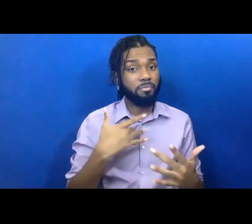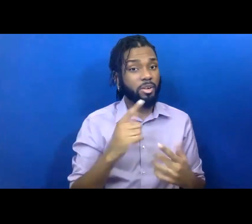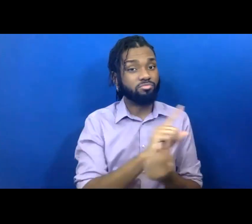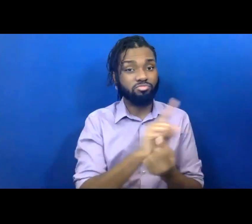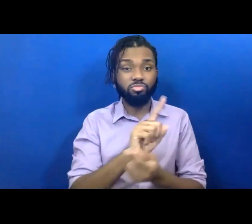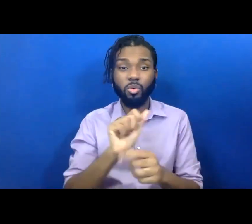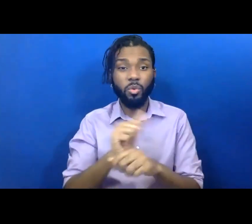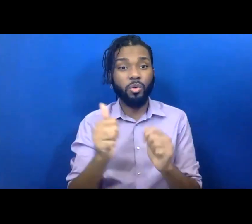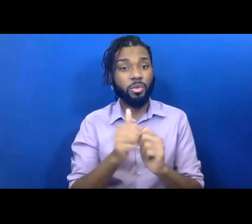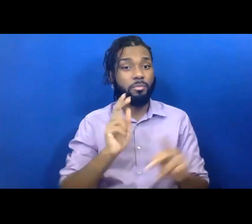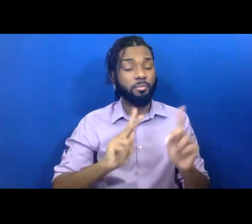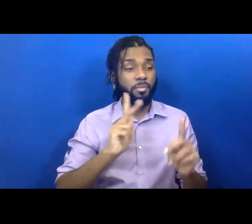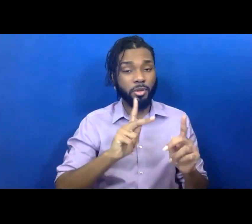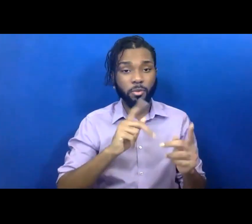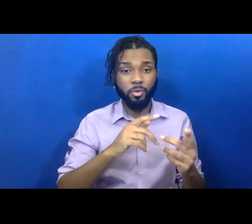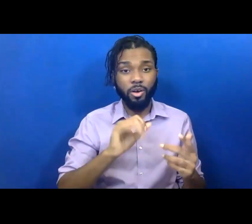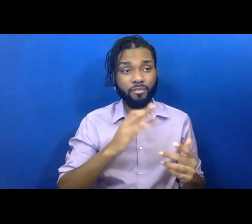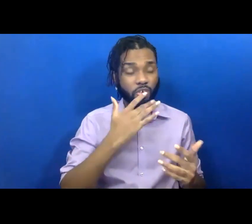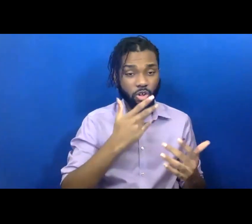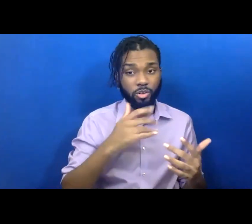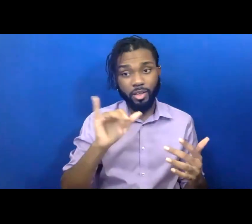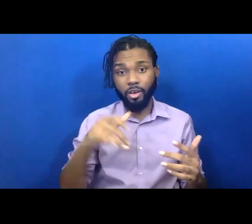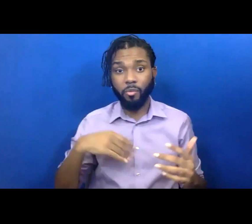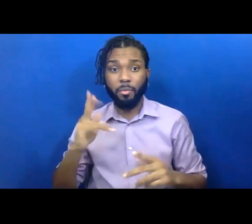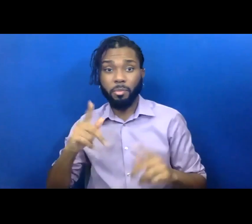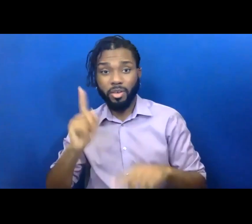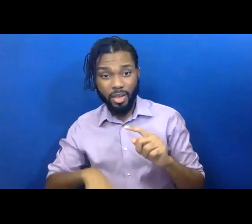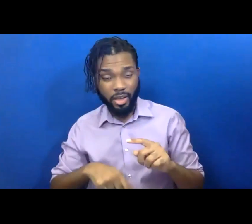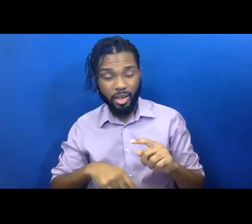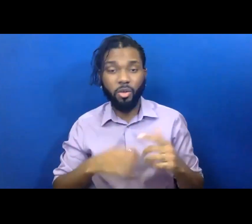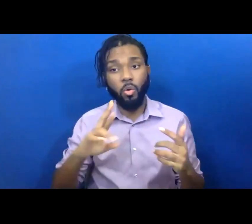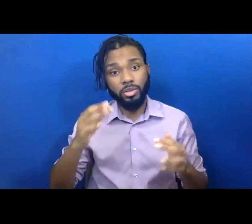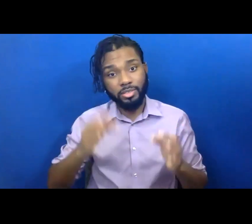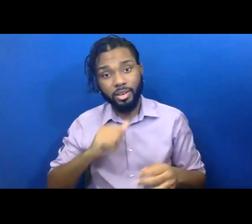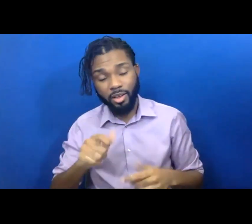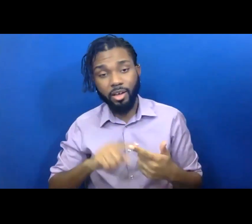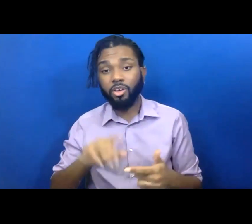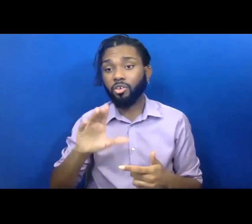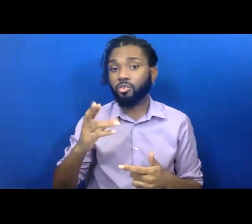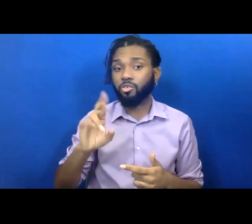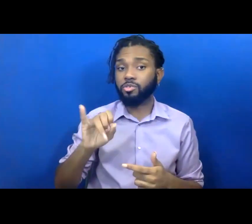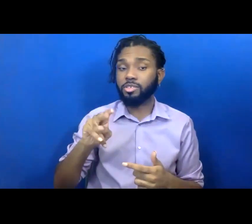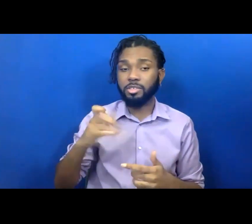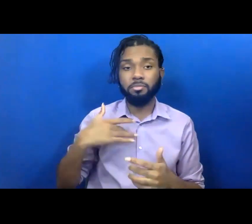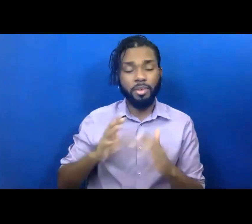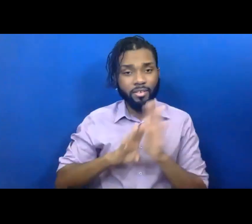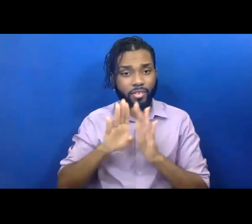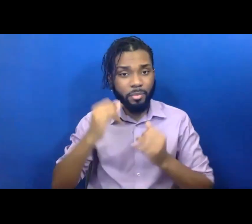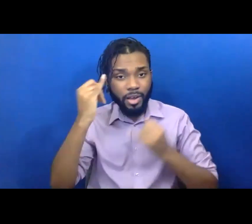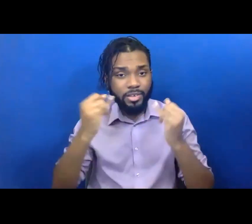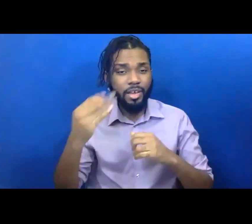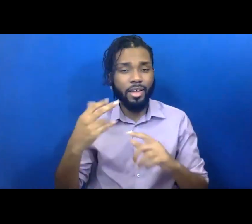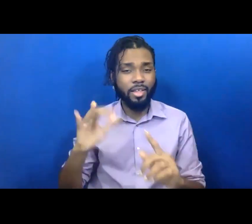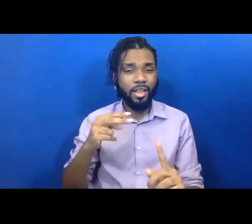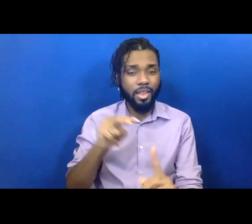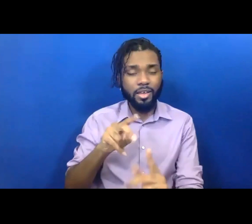white people can't or decide not to. Christine works a lot on the development of those ideas and those lenses. Mary comes in with